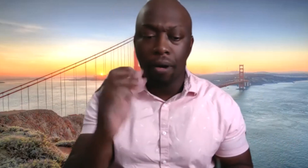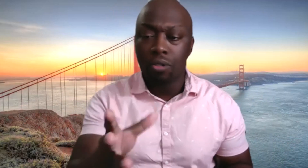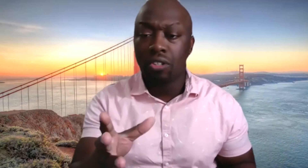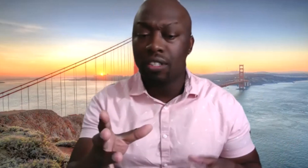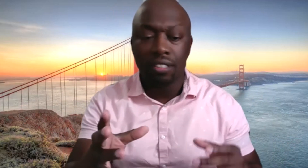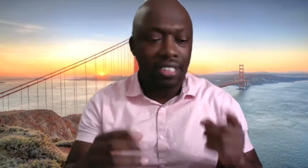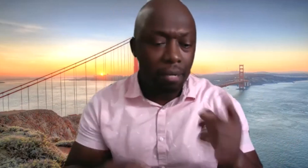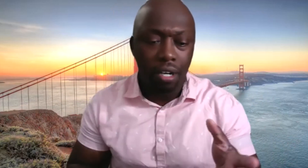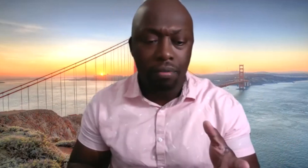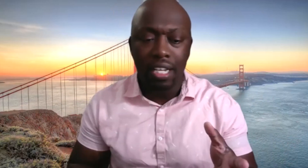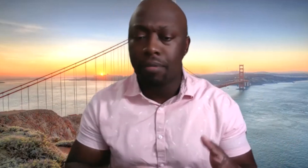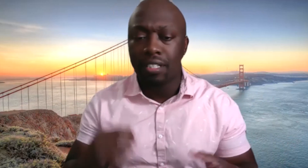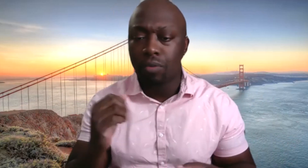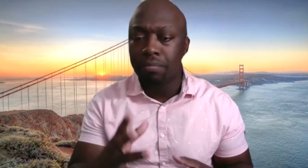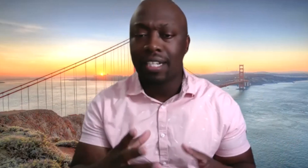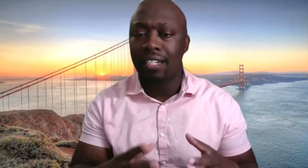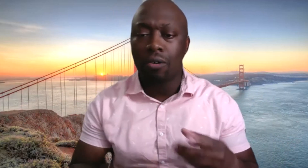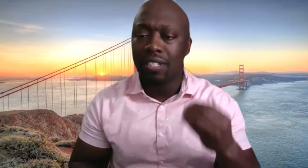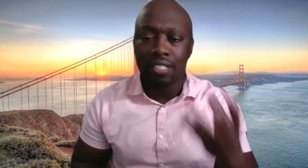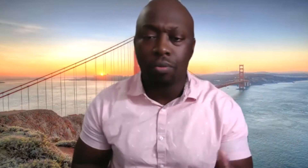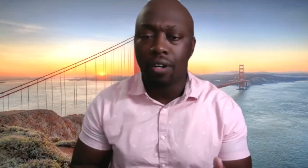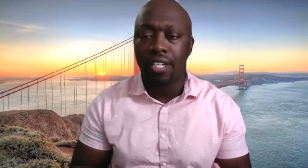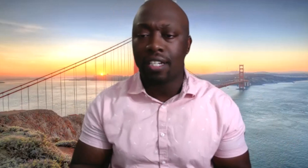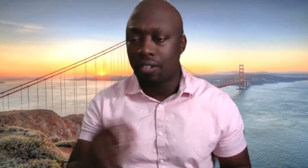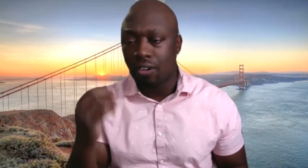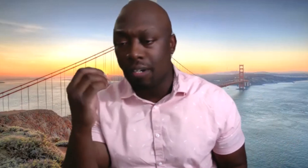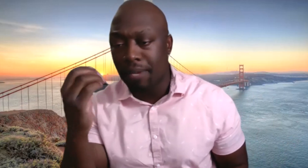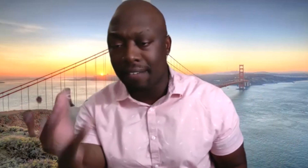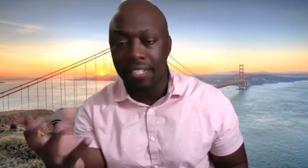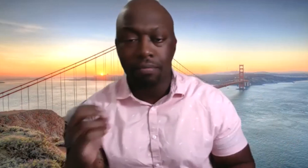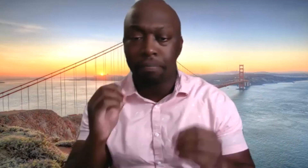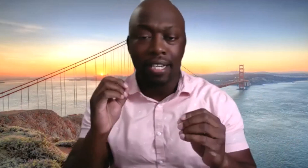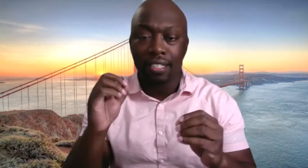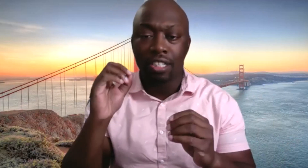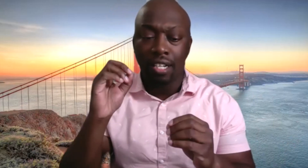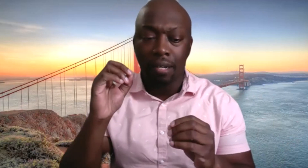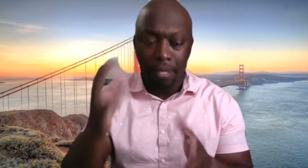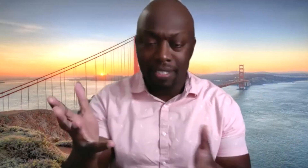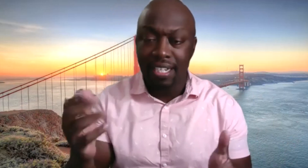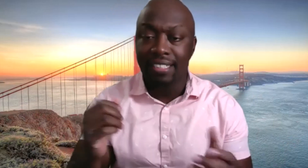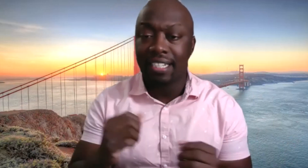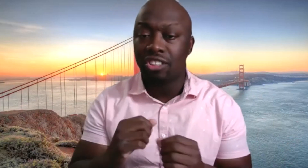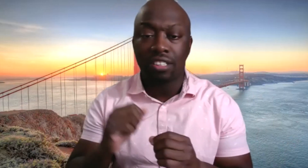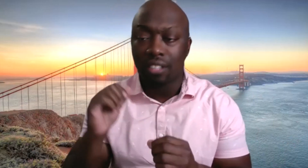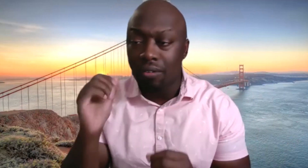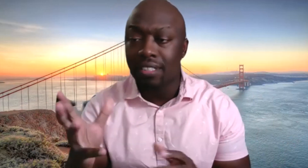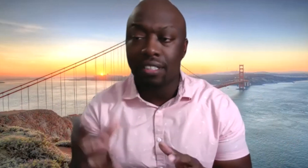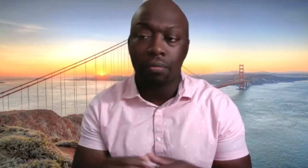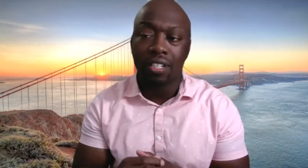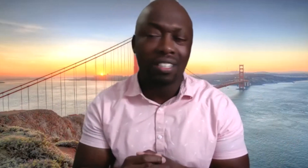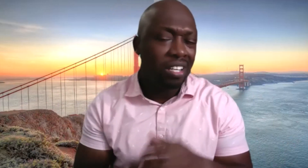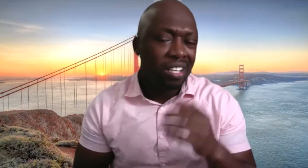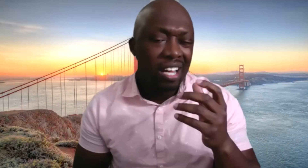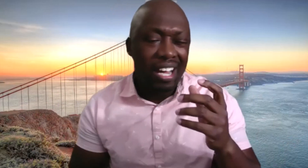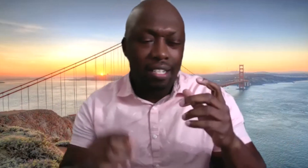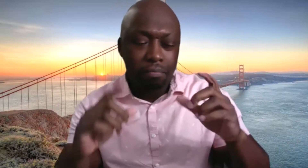to post on Santa Barbara Library's website, oh, this is working, or go on my Facebook page, Baby Sign Sessions. Oh, this is